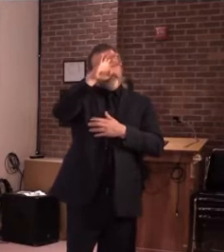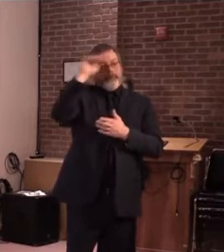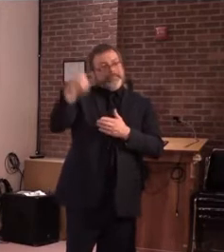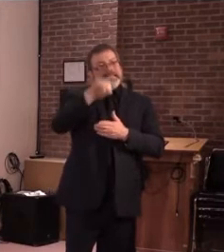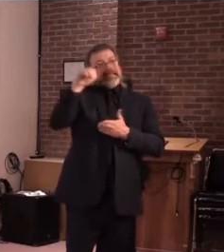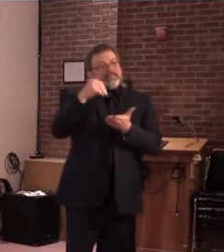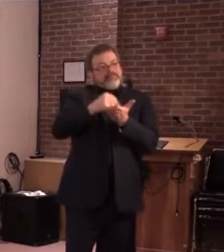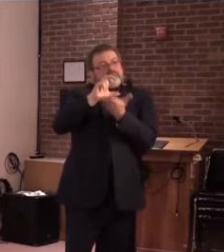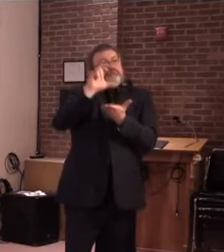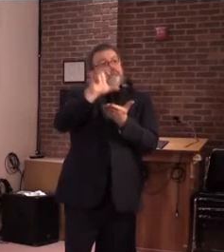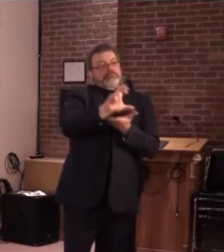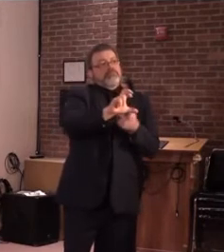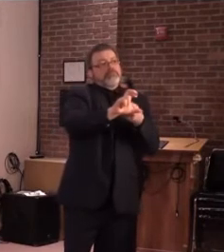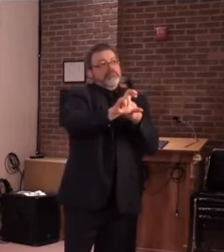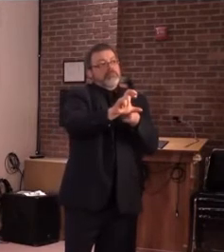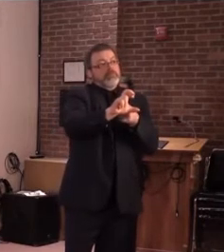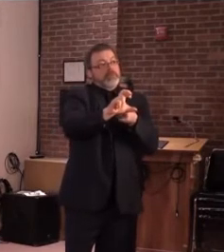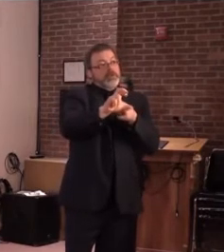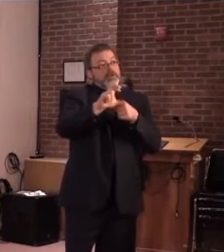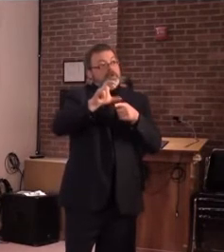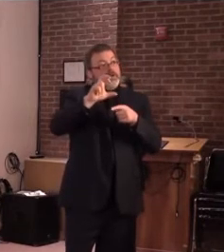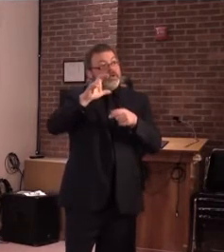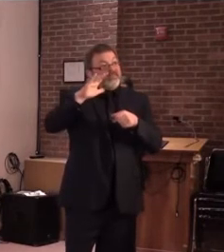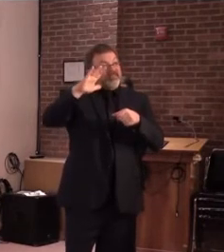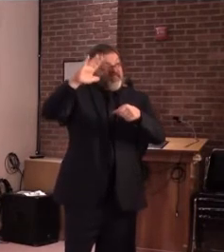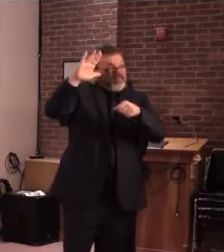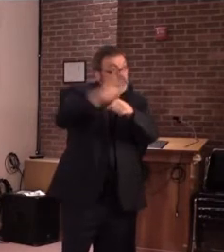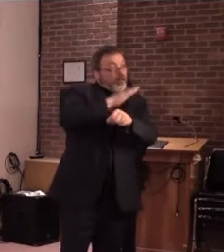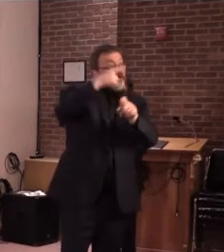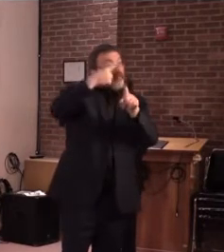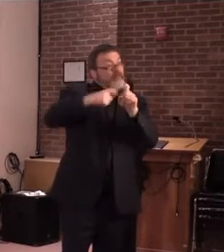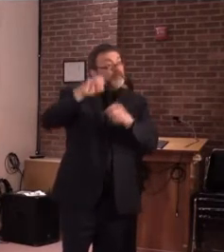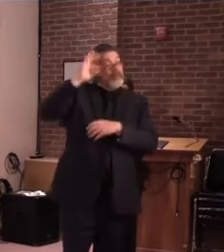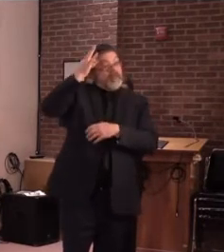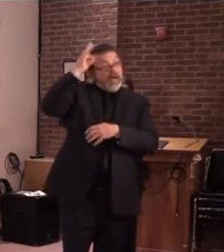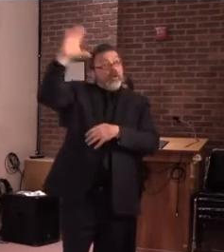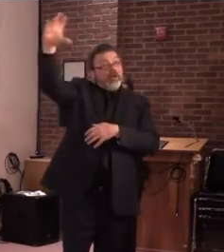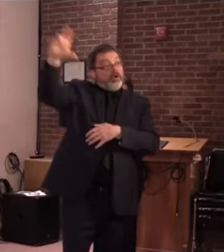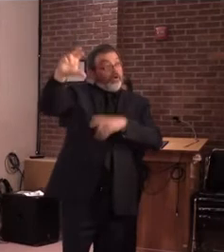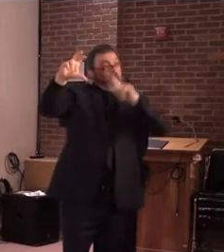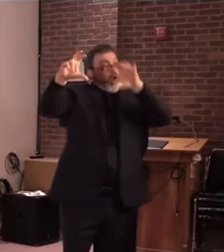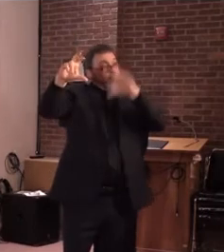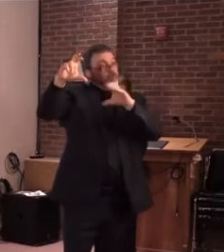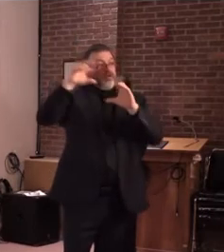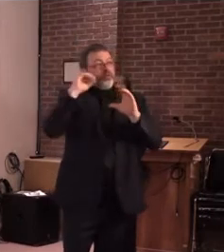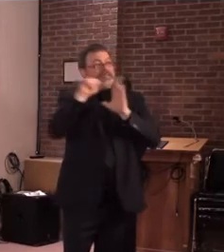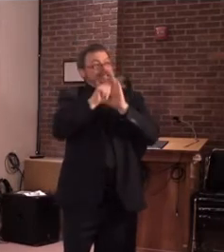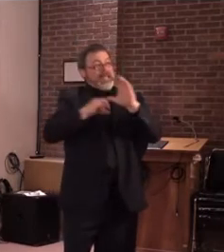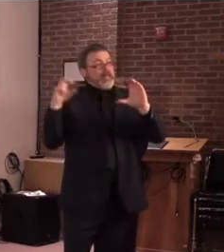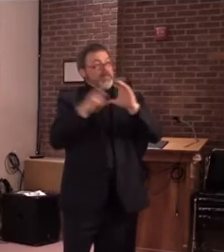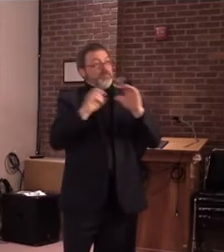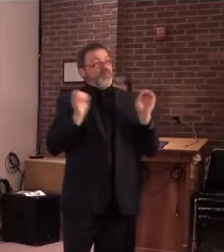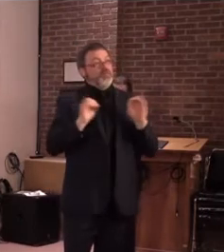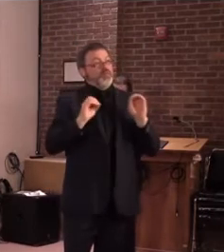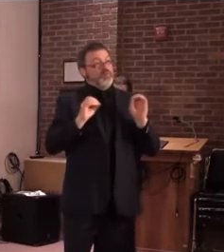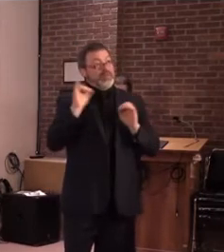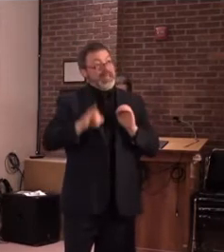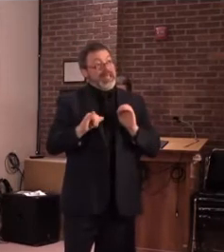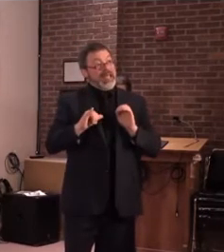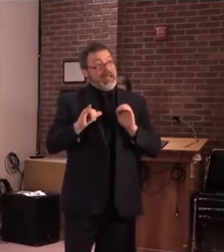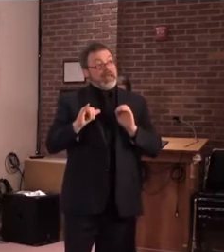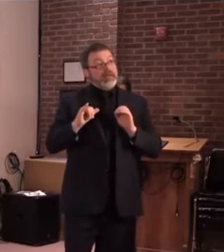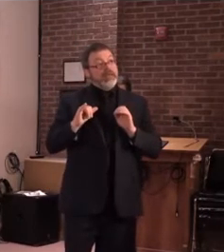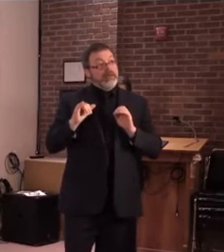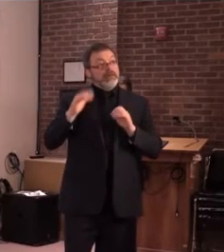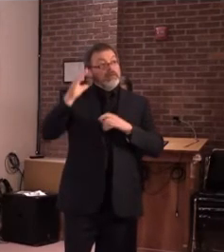funded by the CARES Act dollars, or are there any other funding sources? That will be the $400 million out of the CARES Act. Okay,